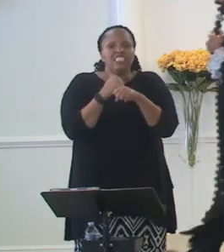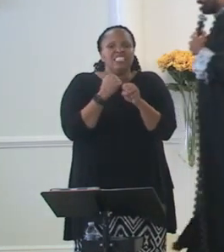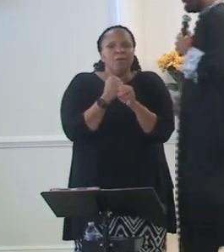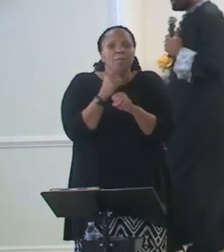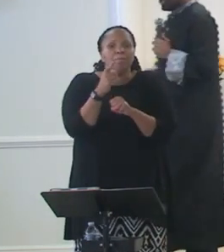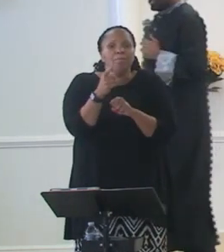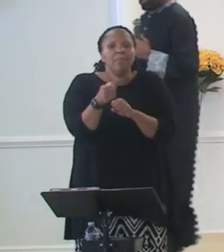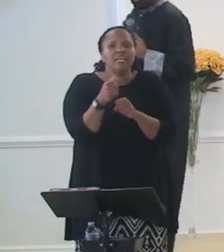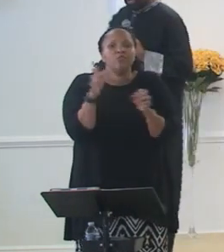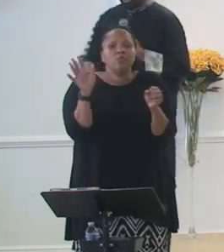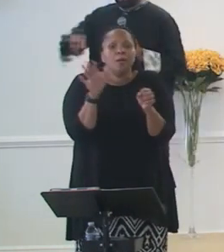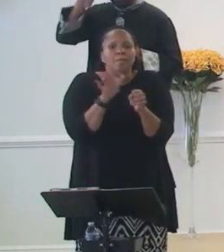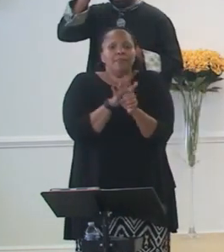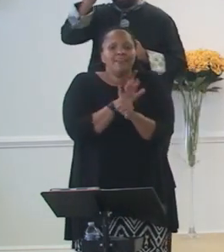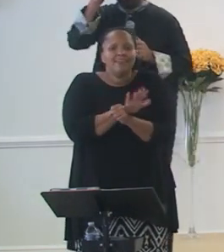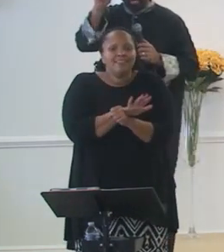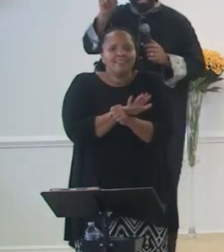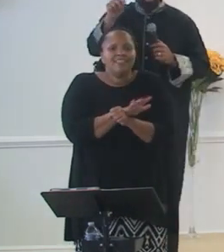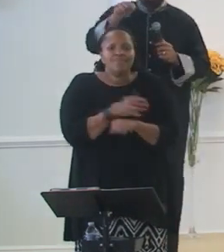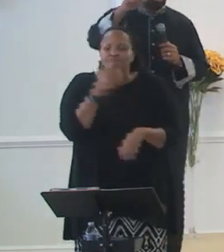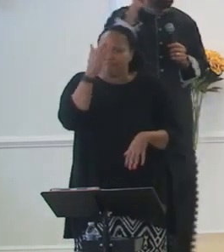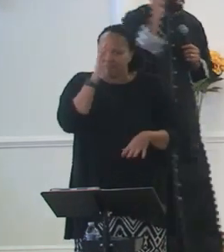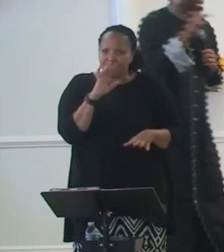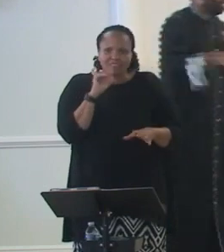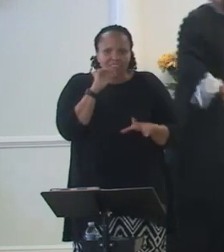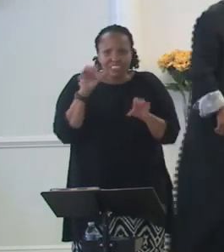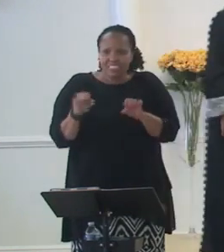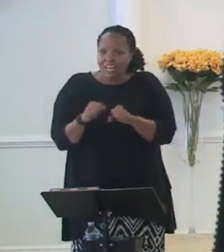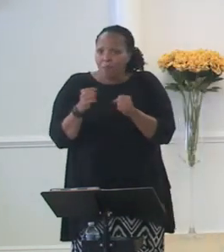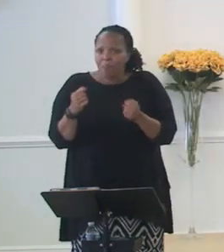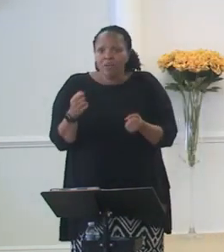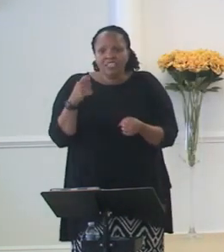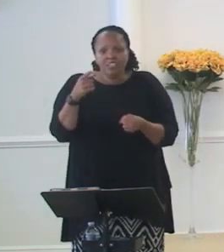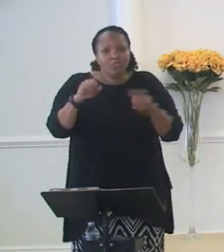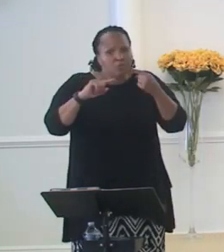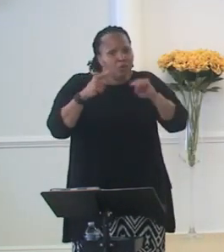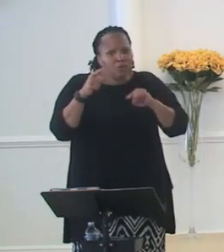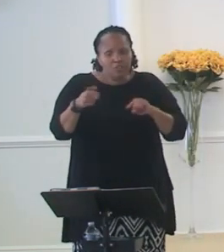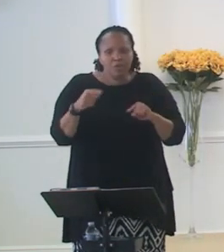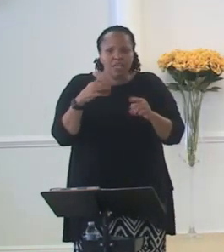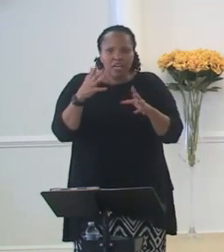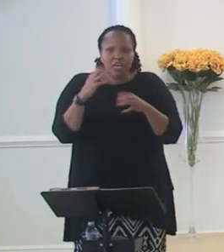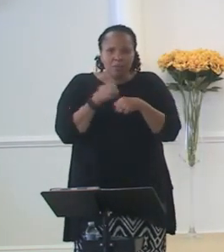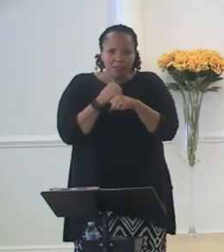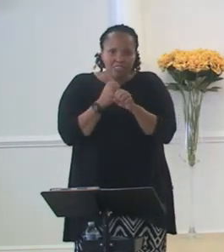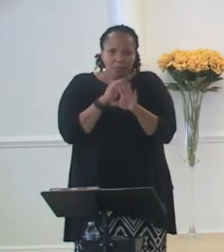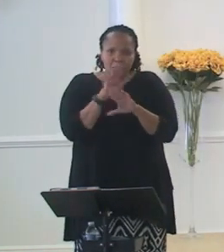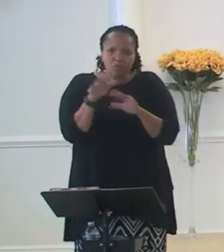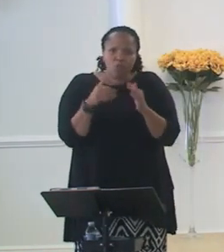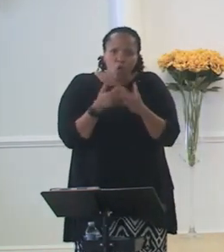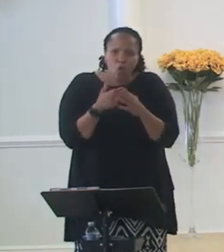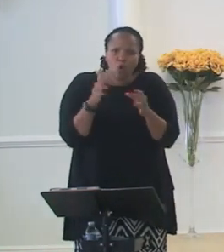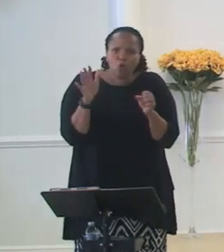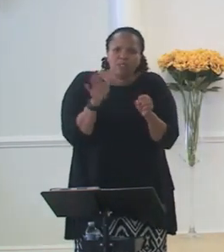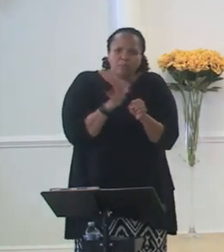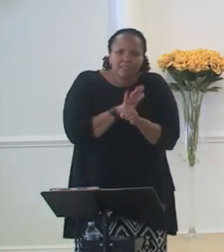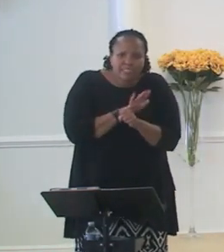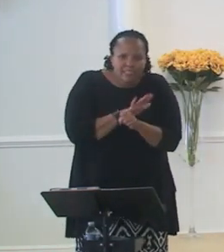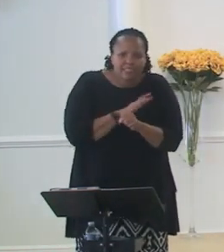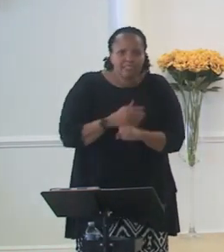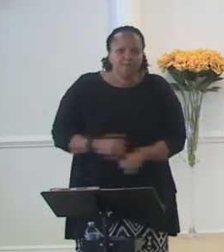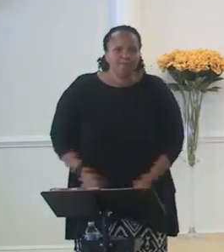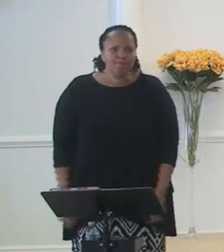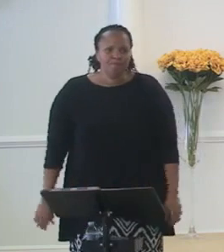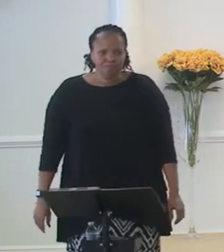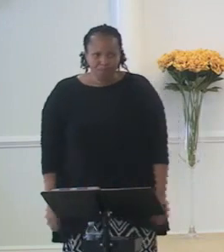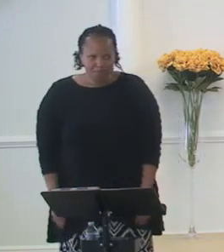see this. God is in breaking you to shatter you, but breaking you to make you whole.